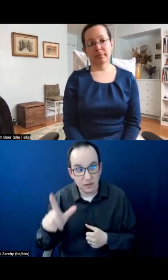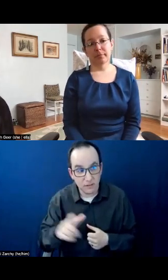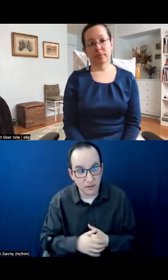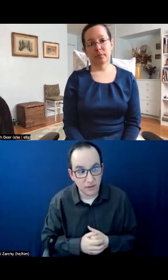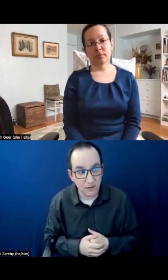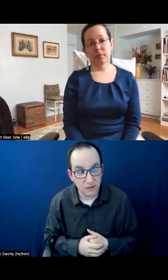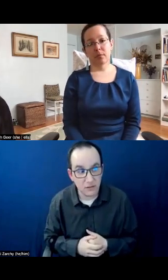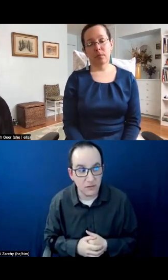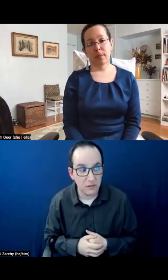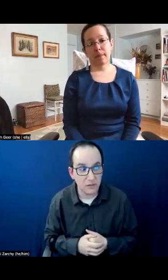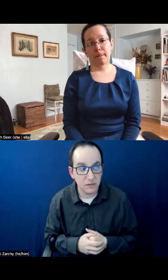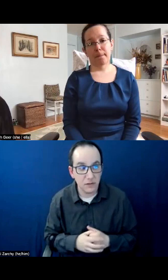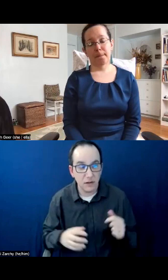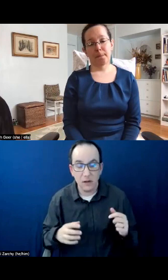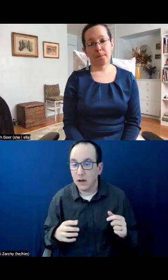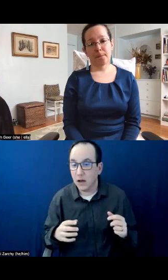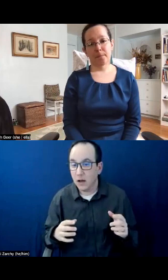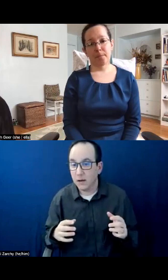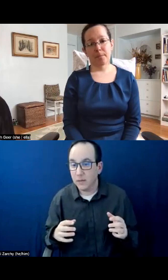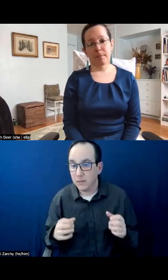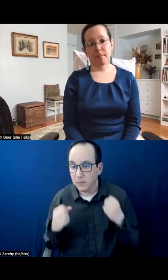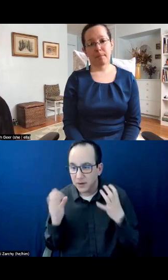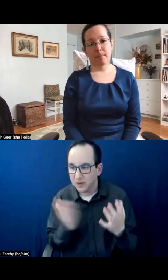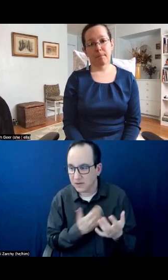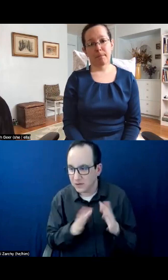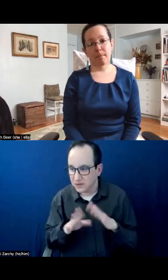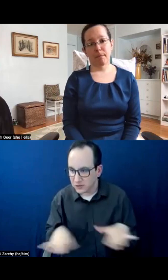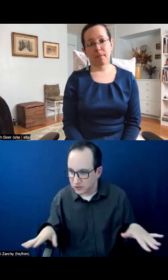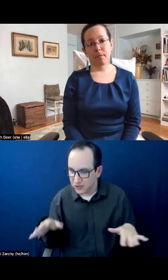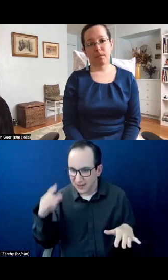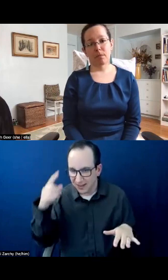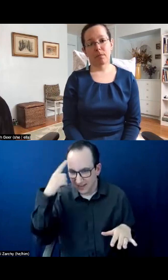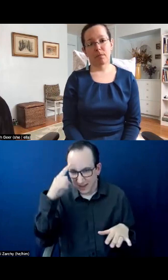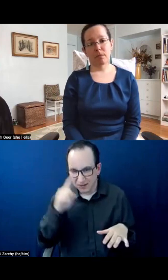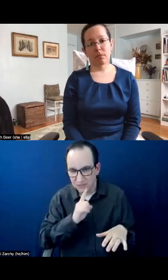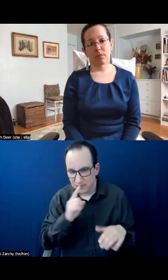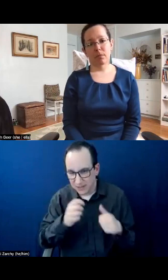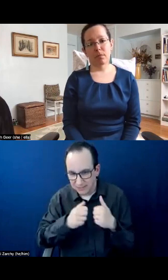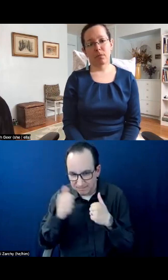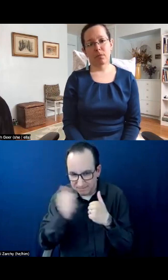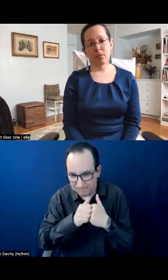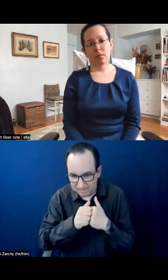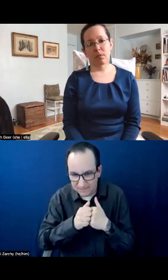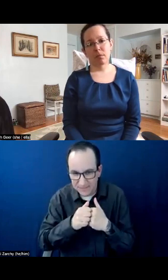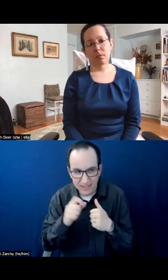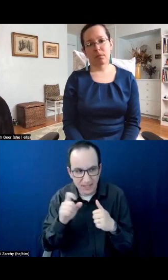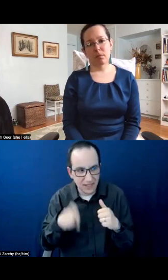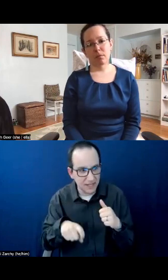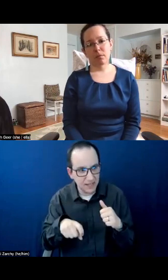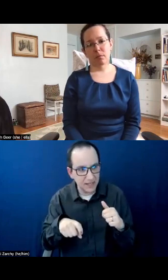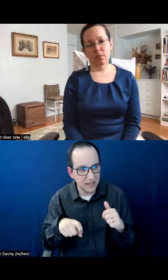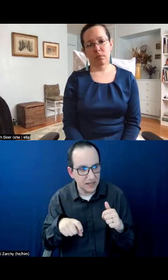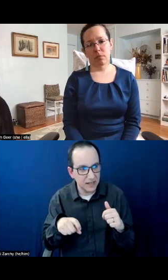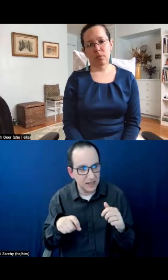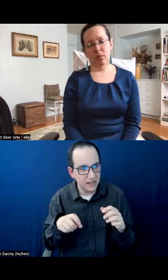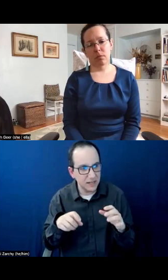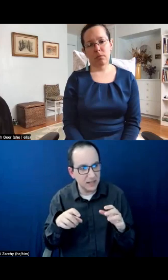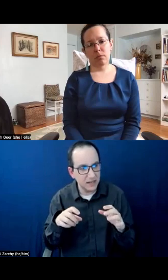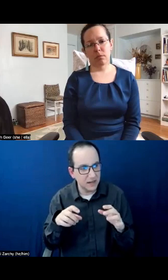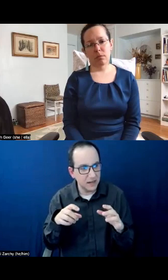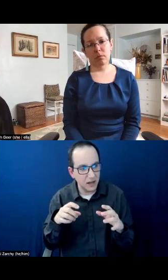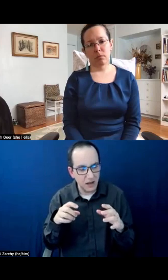For spatial context, related with classifiers, many of our children think very